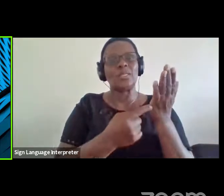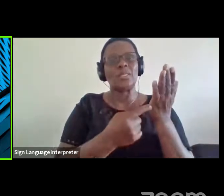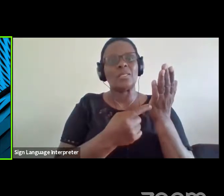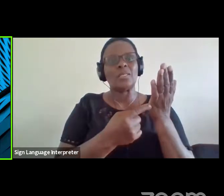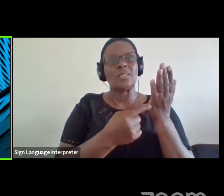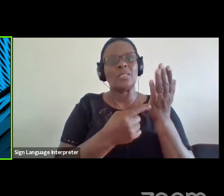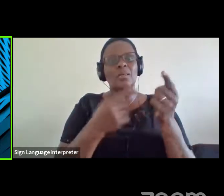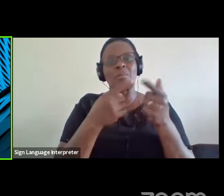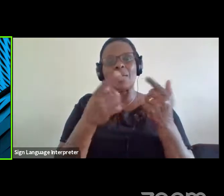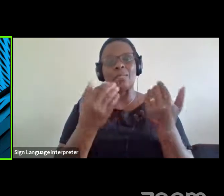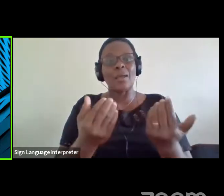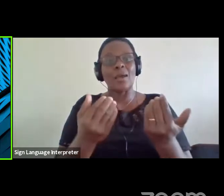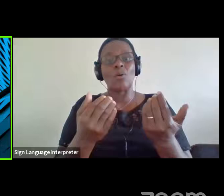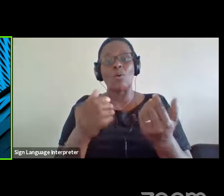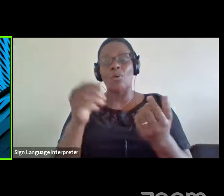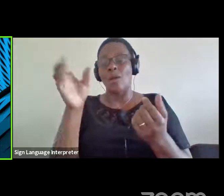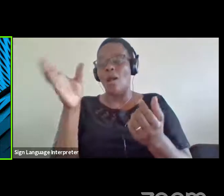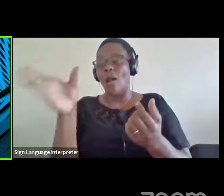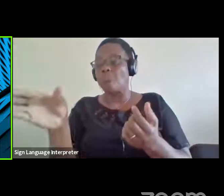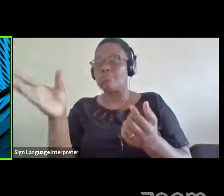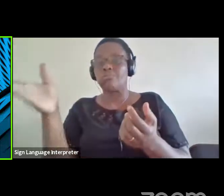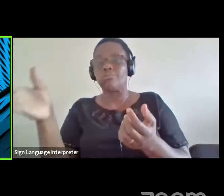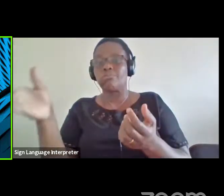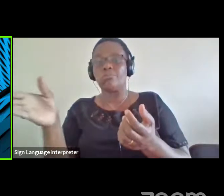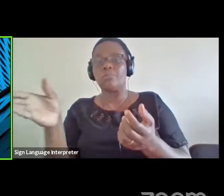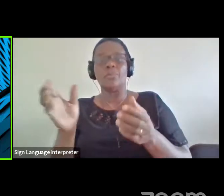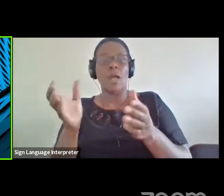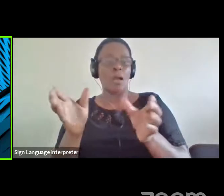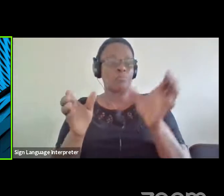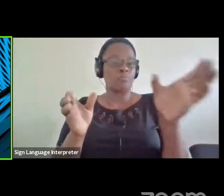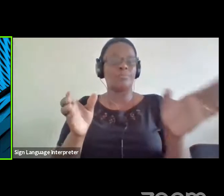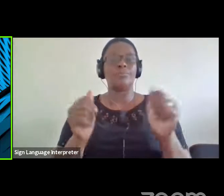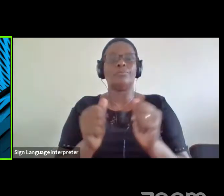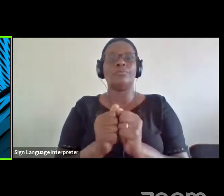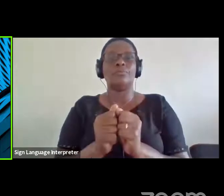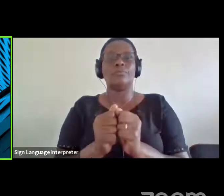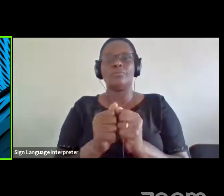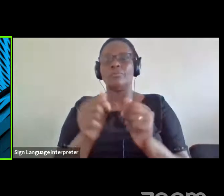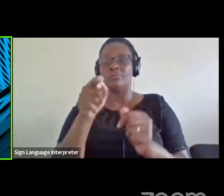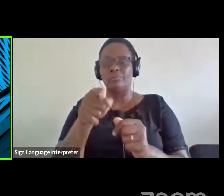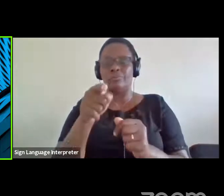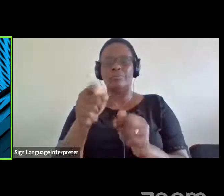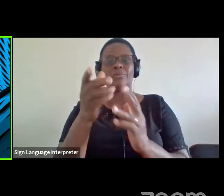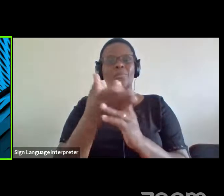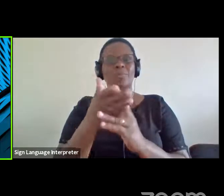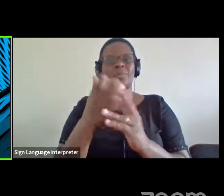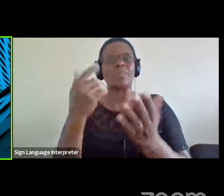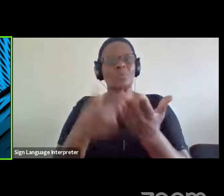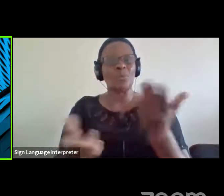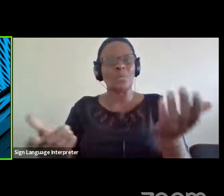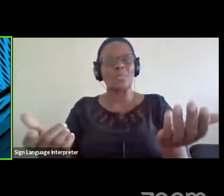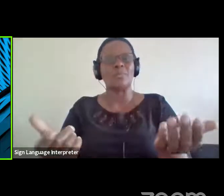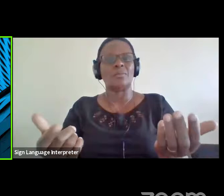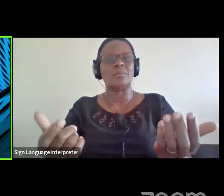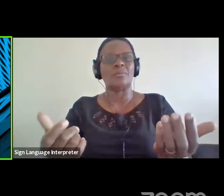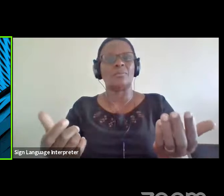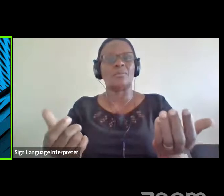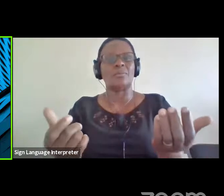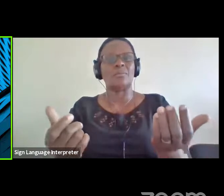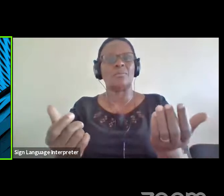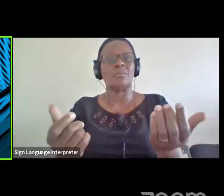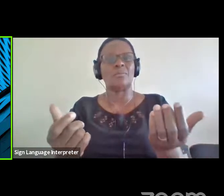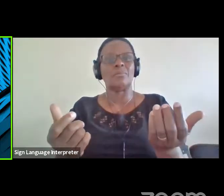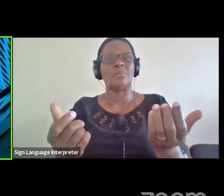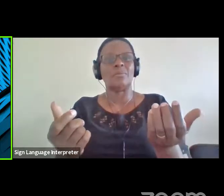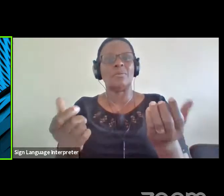positives, it's an immense opportunity to, I guess, move through the world in a completely different way,